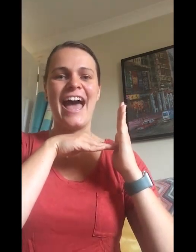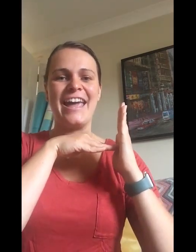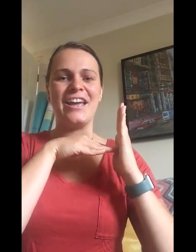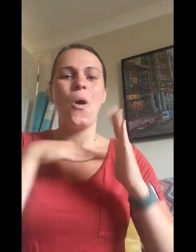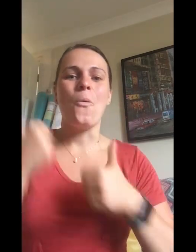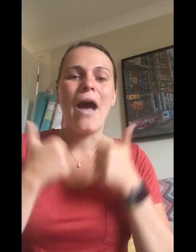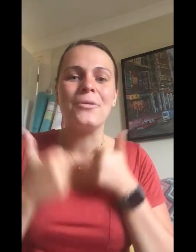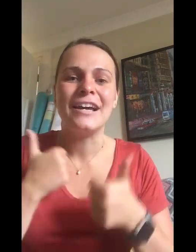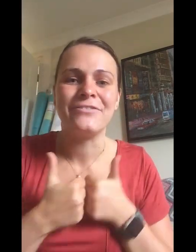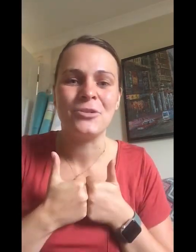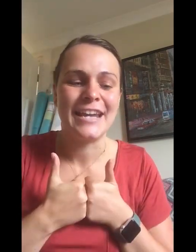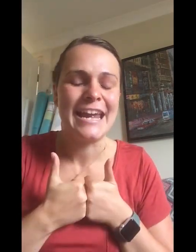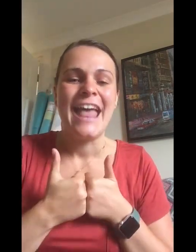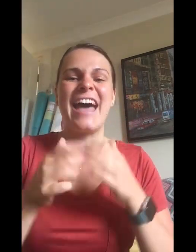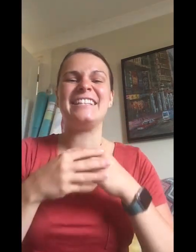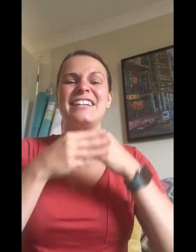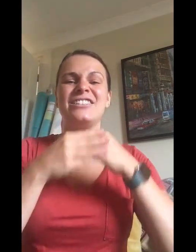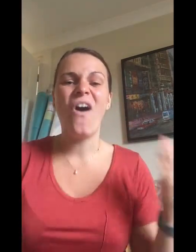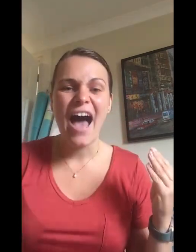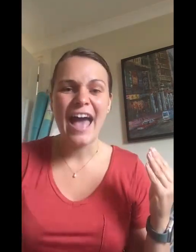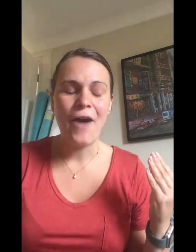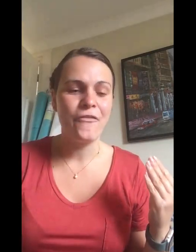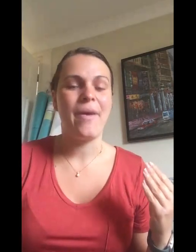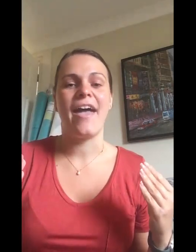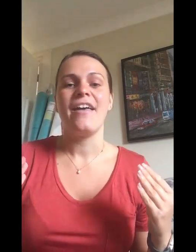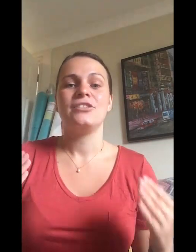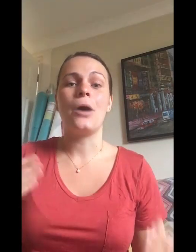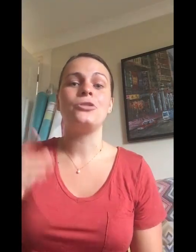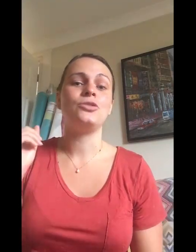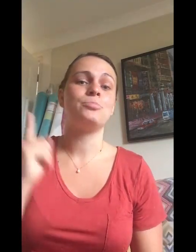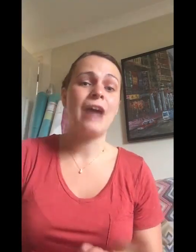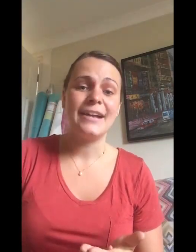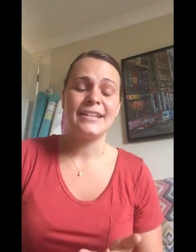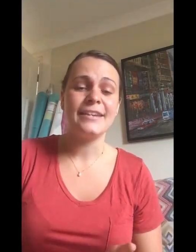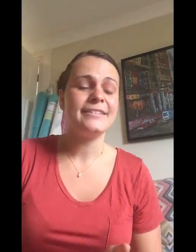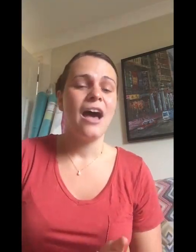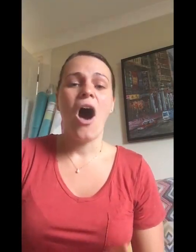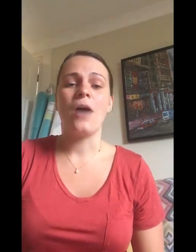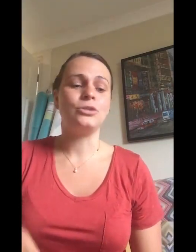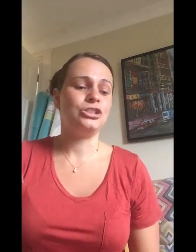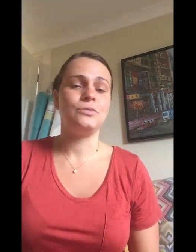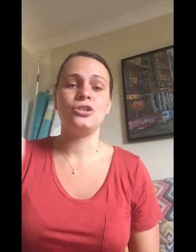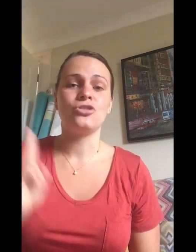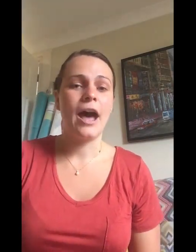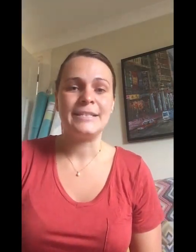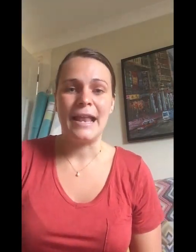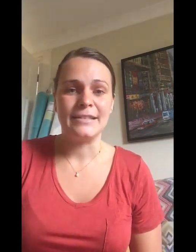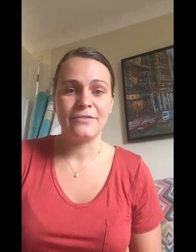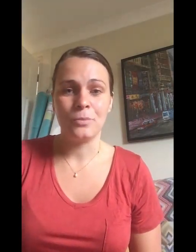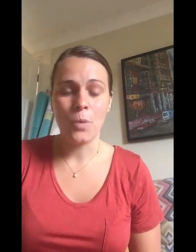Okay, well done everybody. That is the entire alphabet. So I want you to practice. I want you to try spelling different